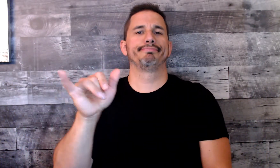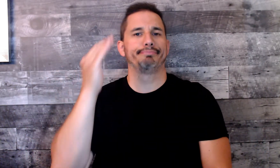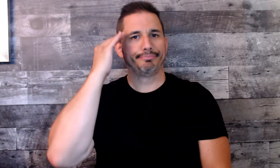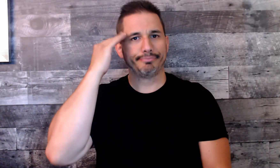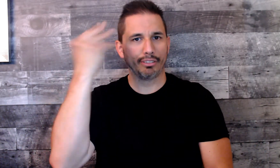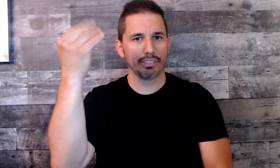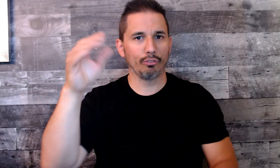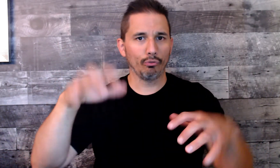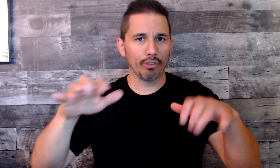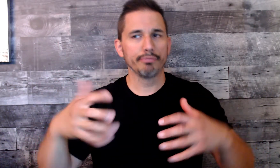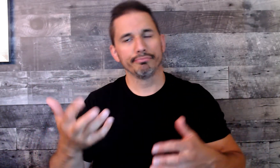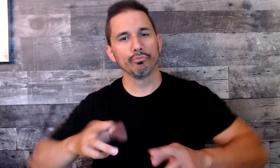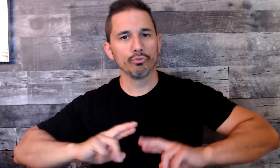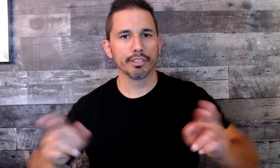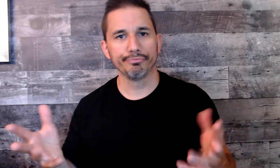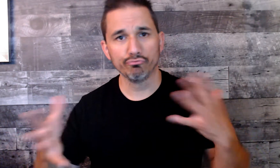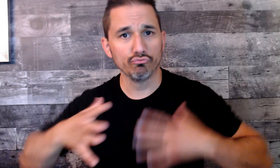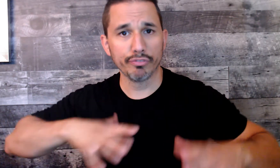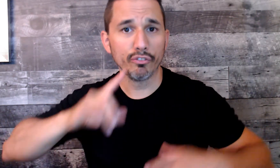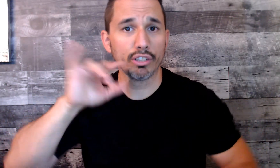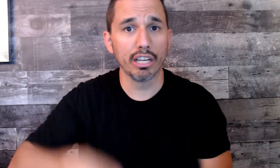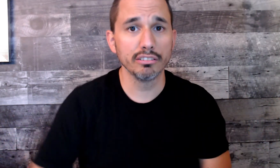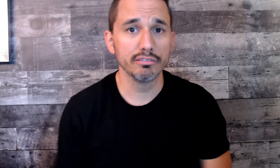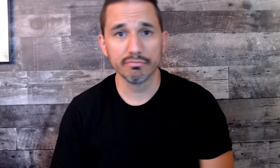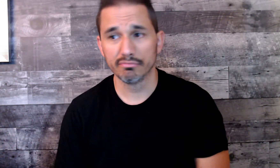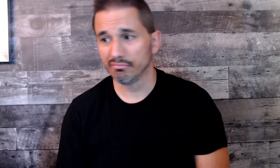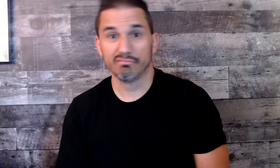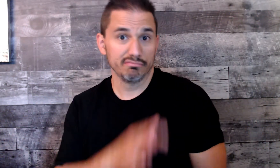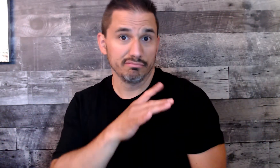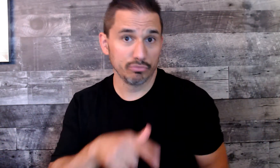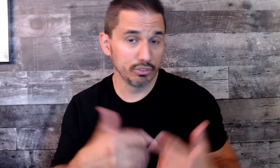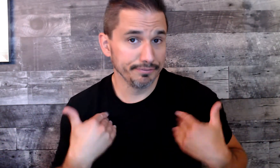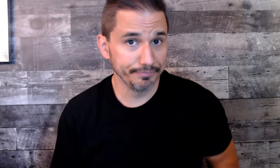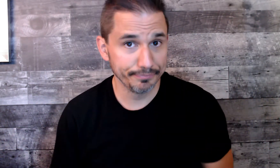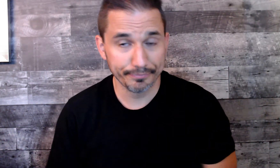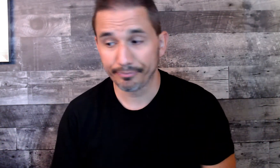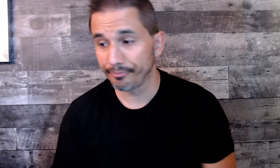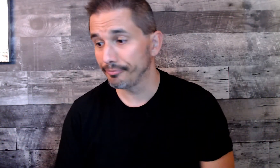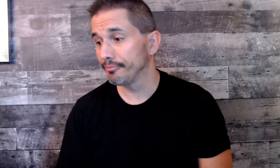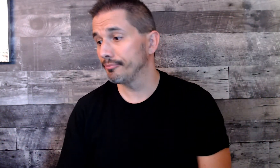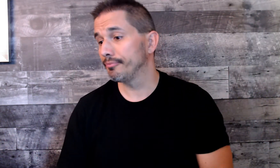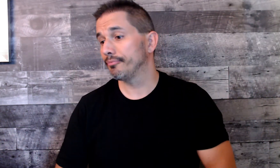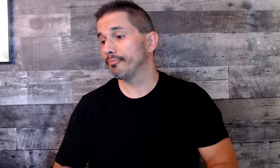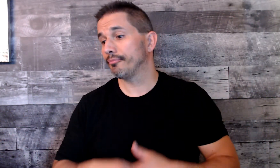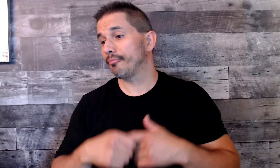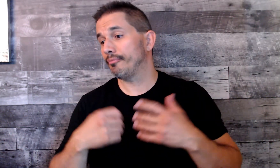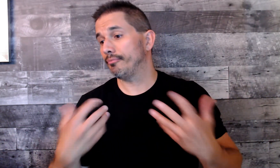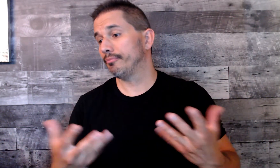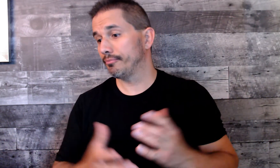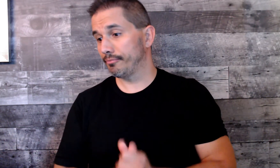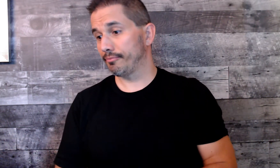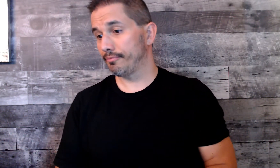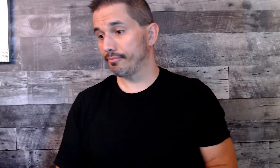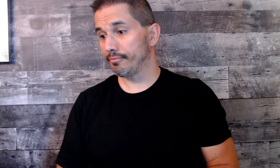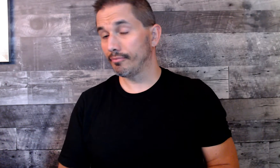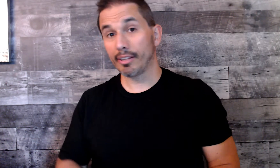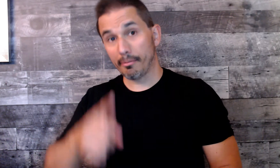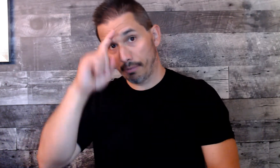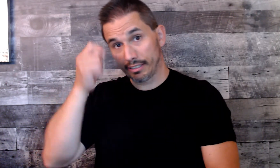when you're in bed and you can see this switch. If you notice that it turned blue and it's time to get up, that way you can dress for